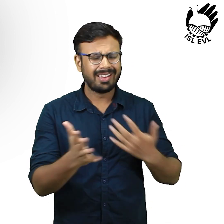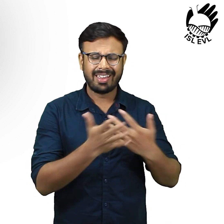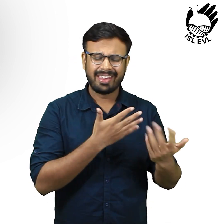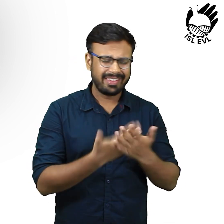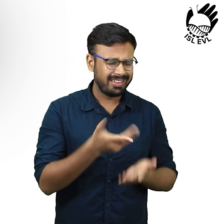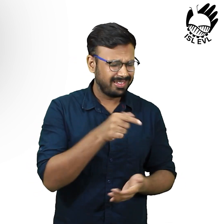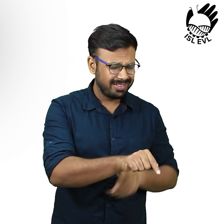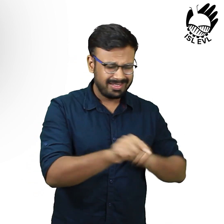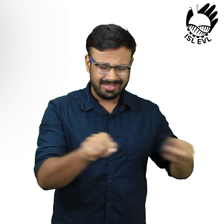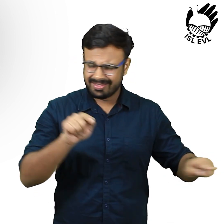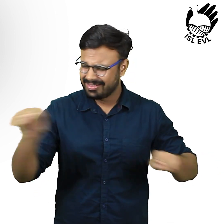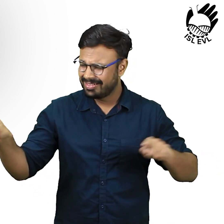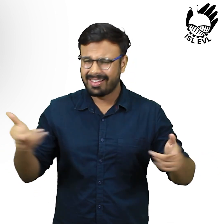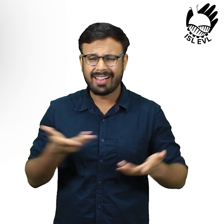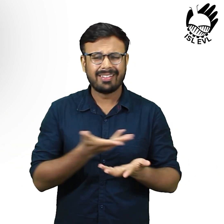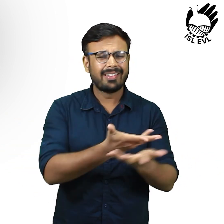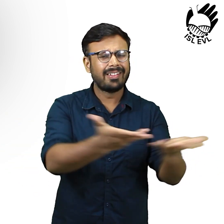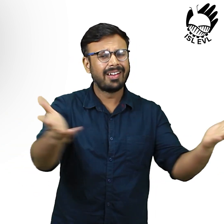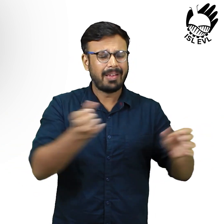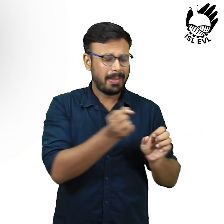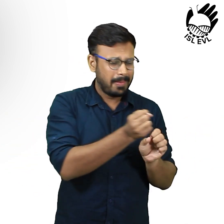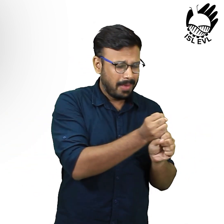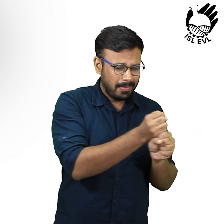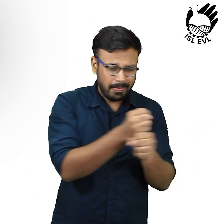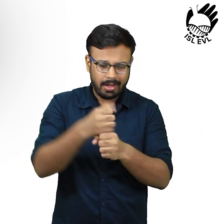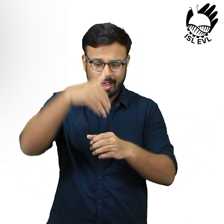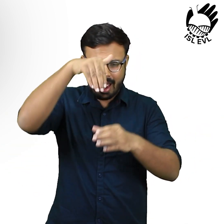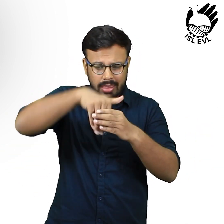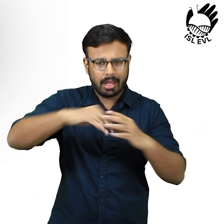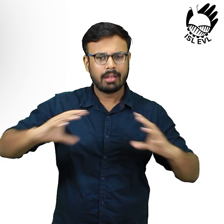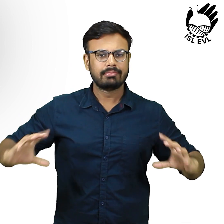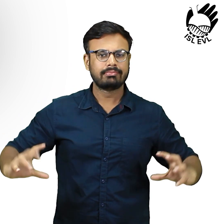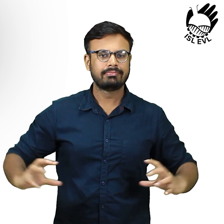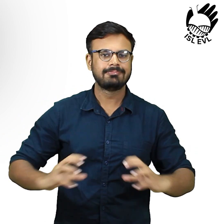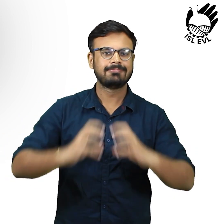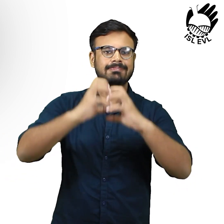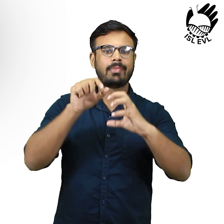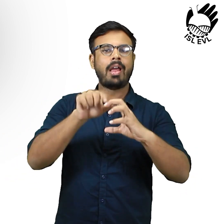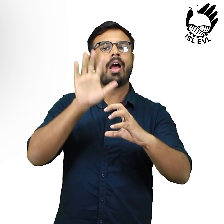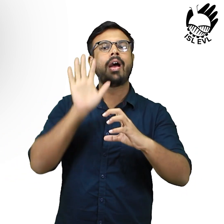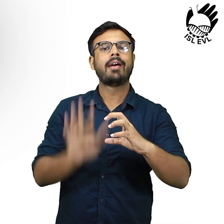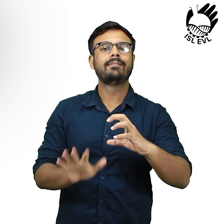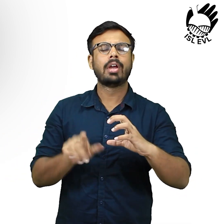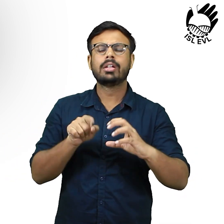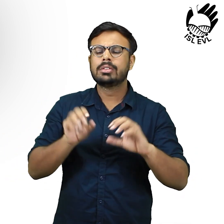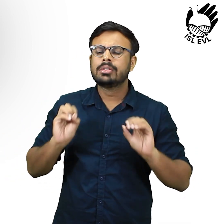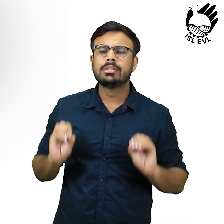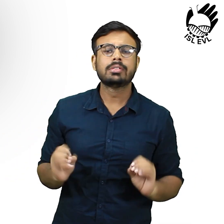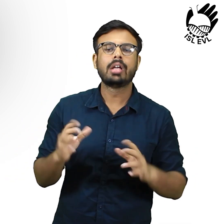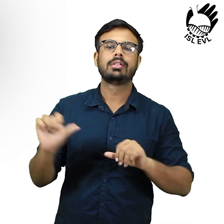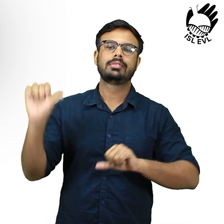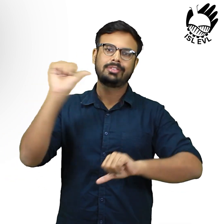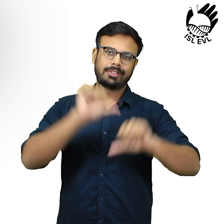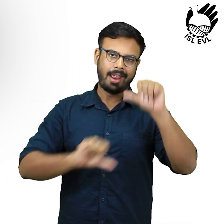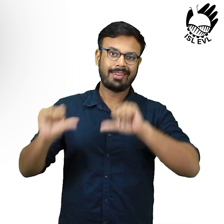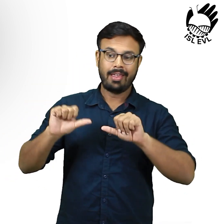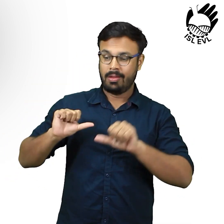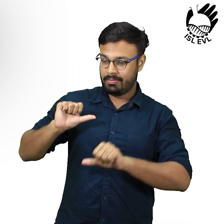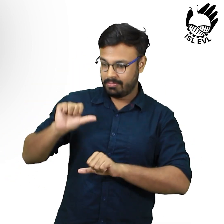to much more expensive and rare items such as diamonds and other precious stones and minerals. It is